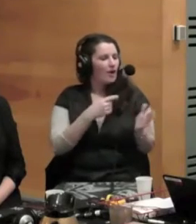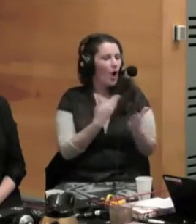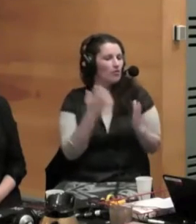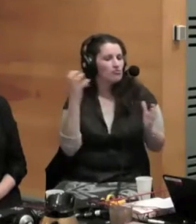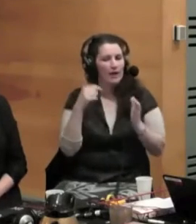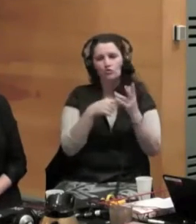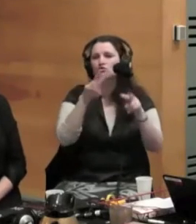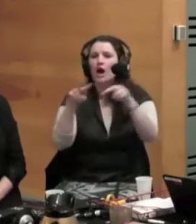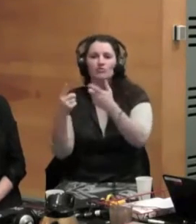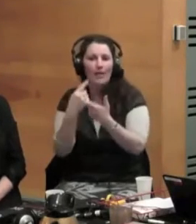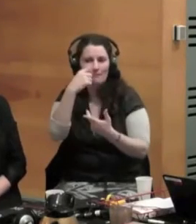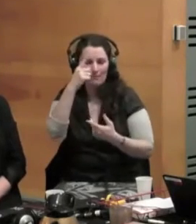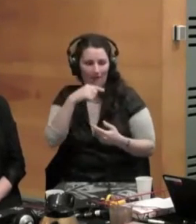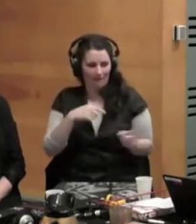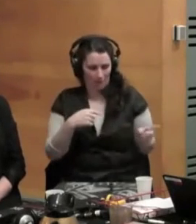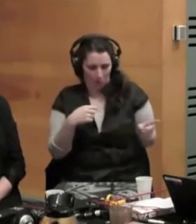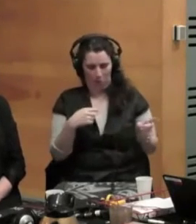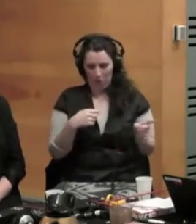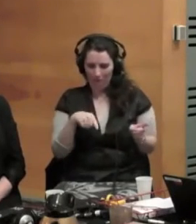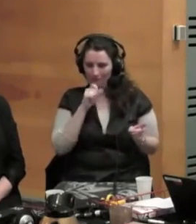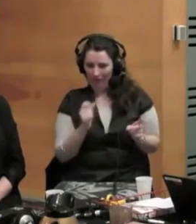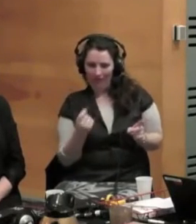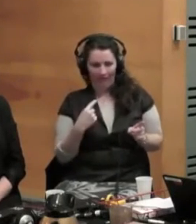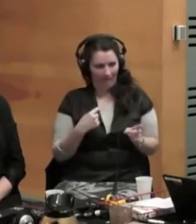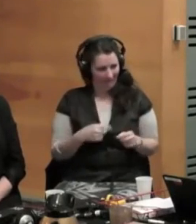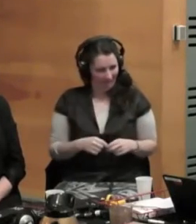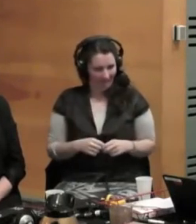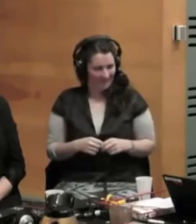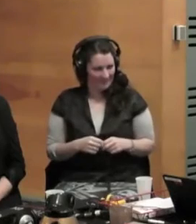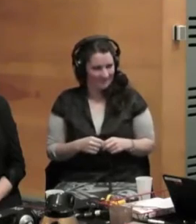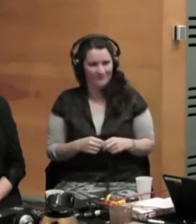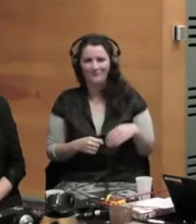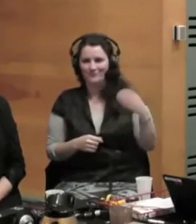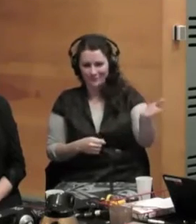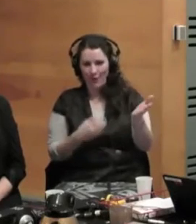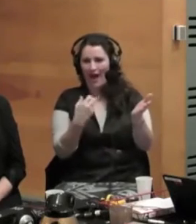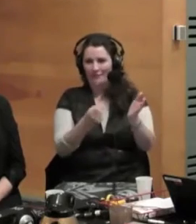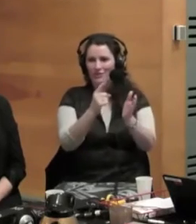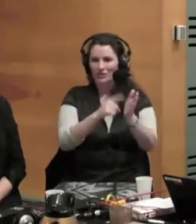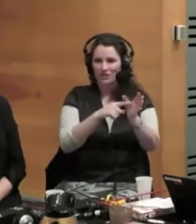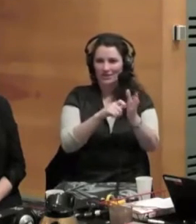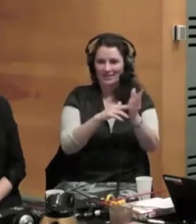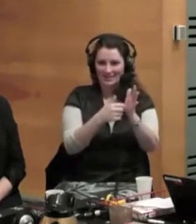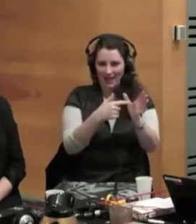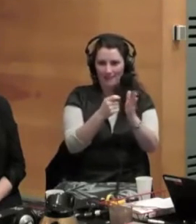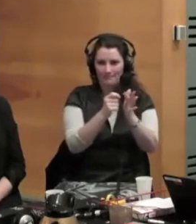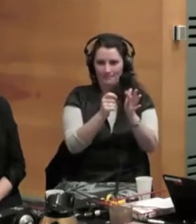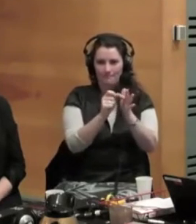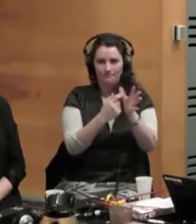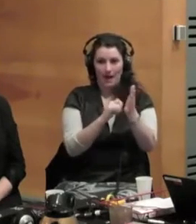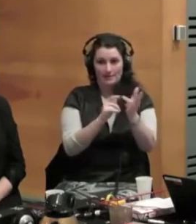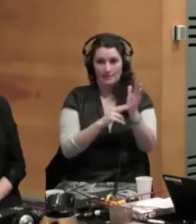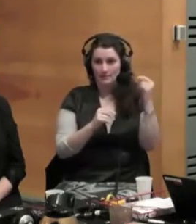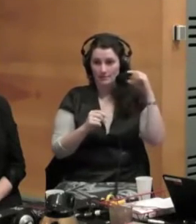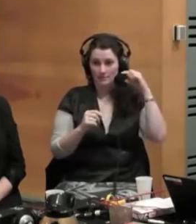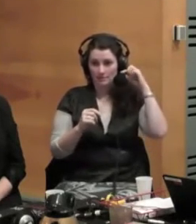Good on him. I love him. Oh, aren't you sweet? Jacinta Parsons, my co-host. I'm John Faine. Our first guest on The